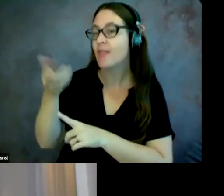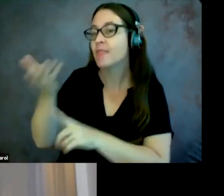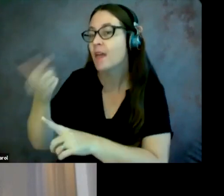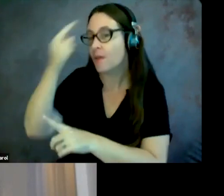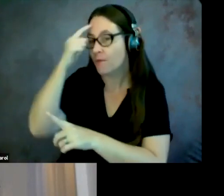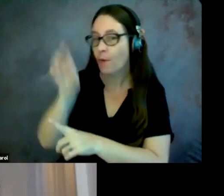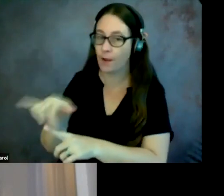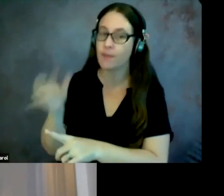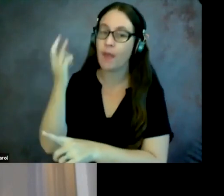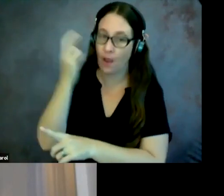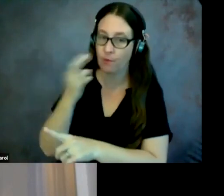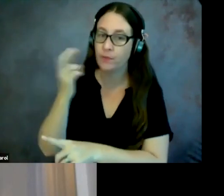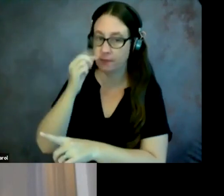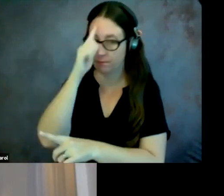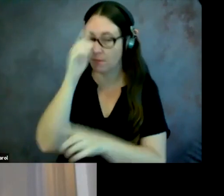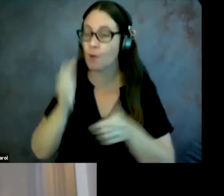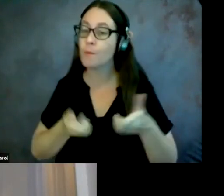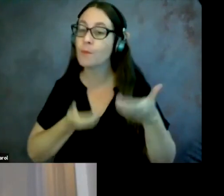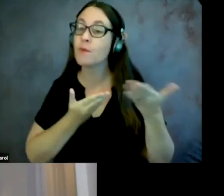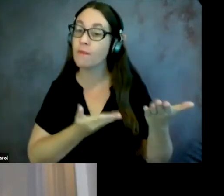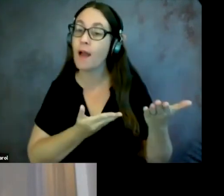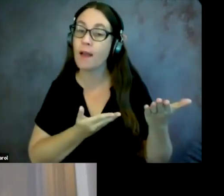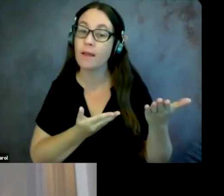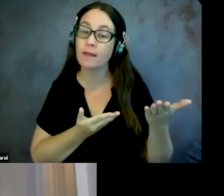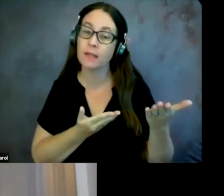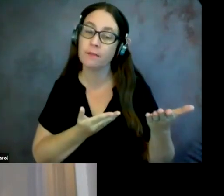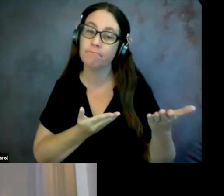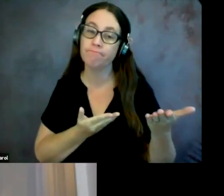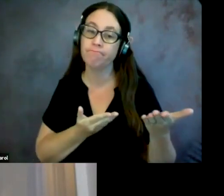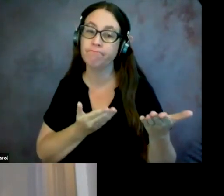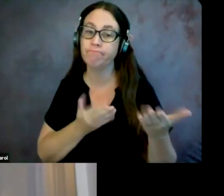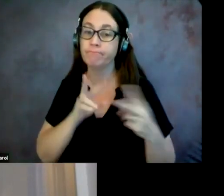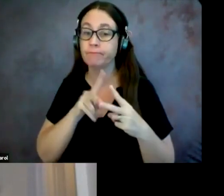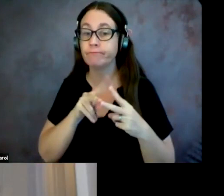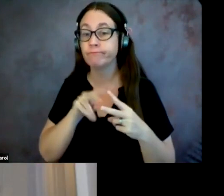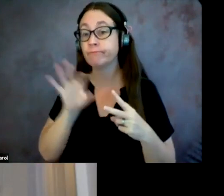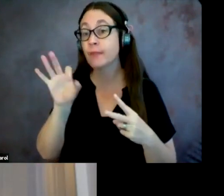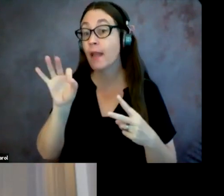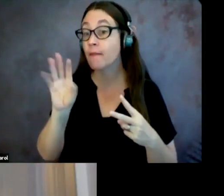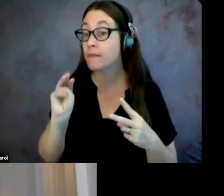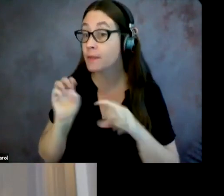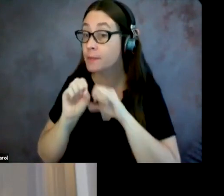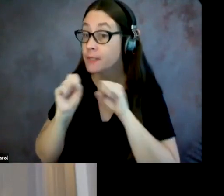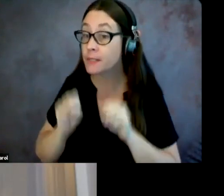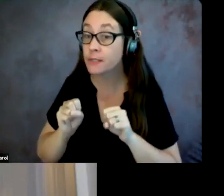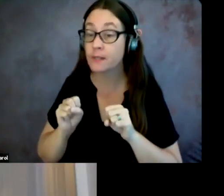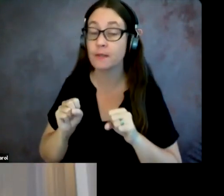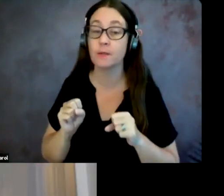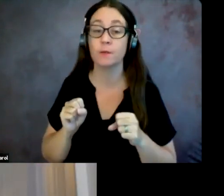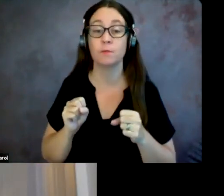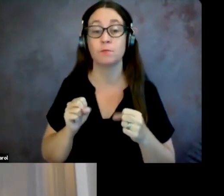are there to provide either FM systems, or